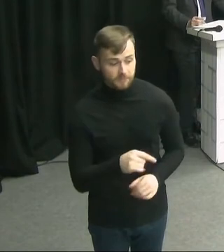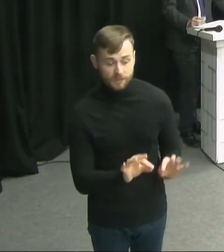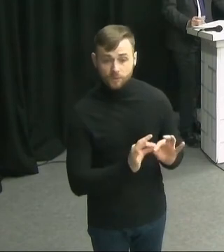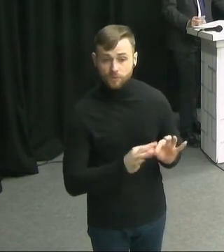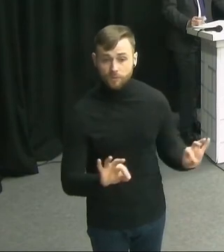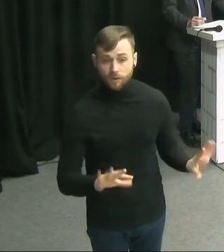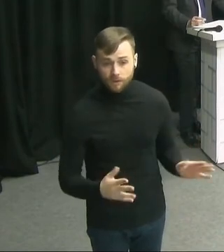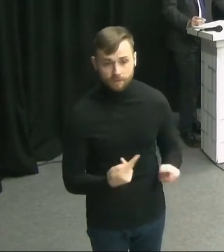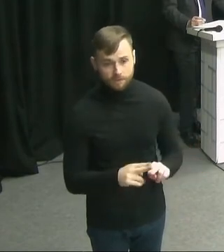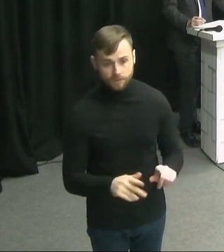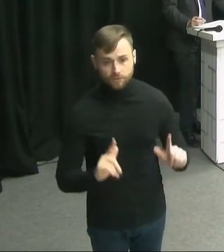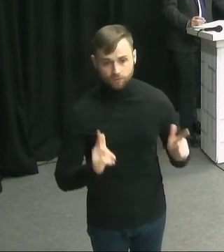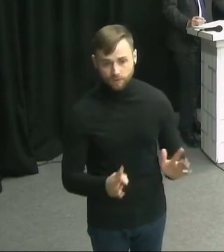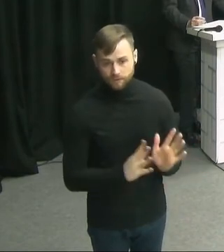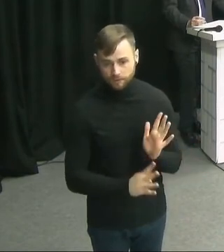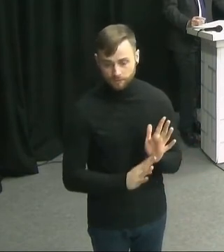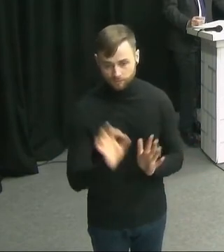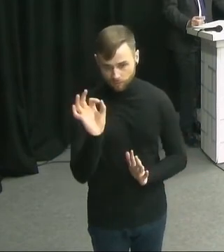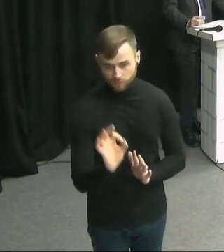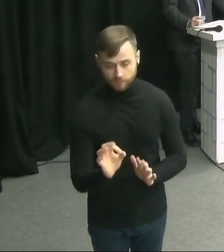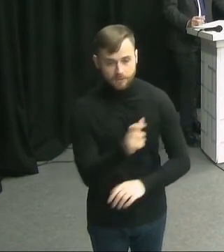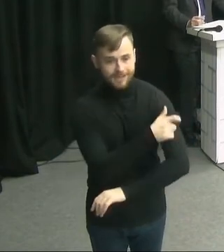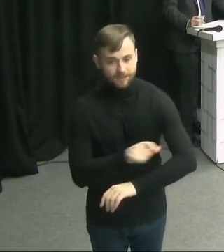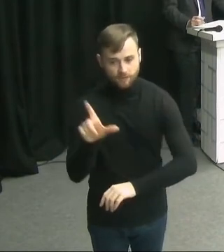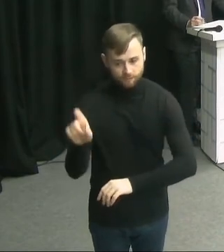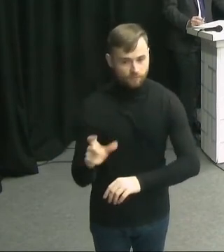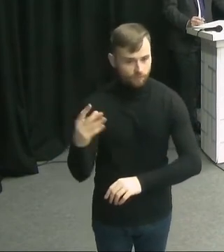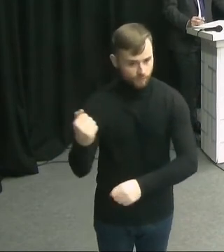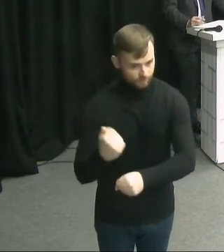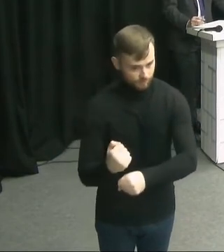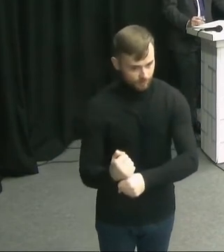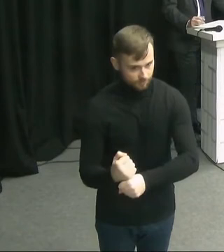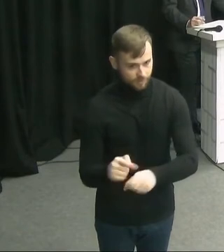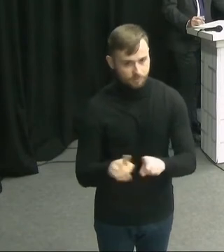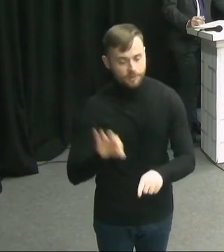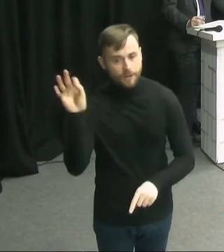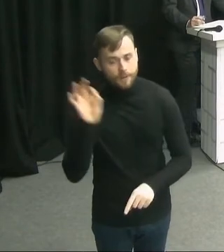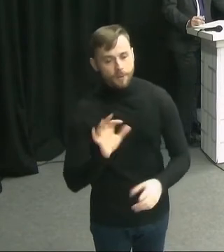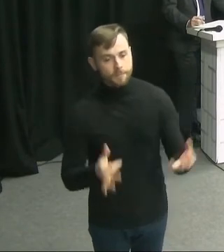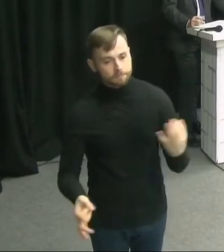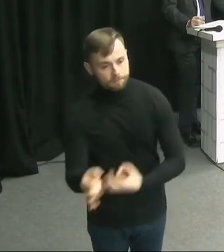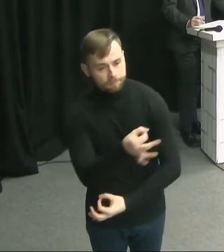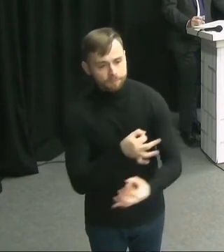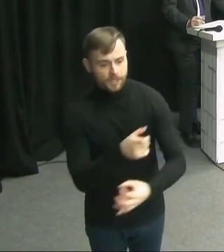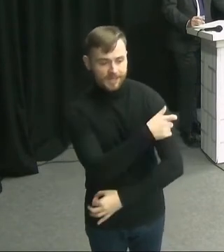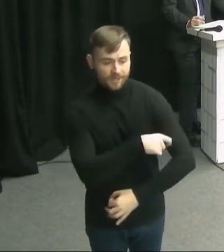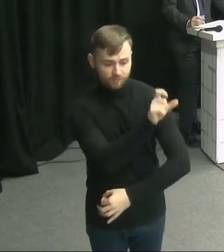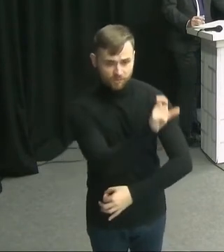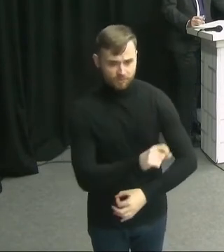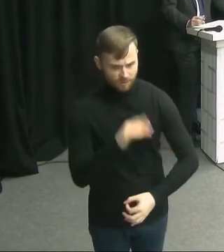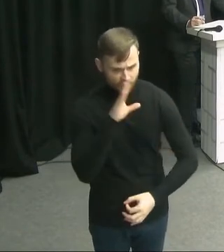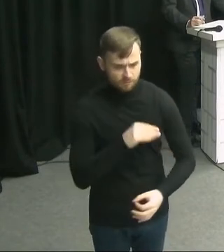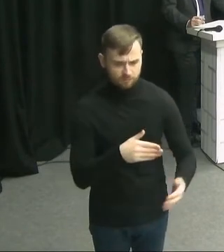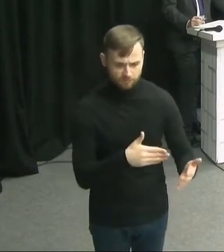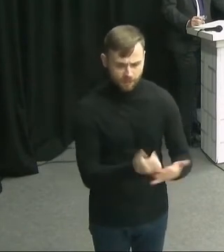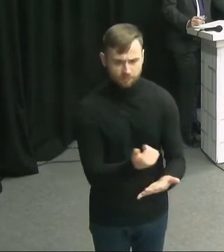happy about this list. I would like to compliment the student representation, because 90% of